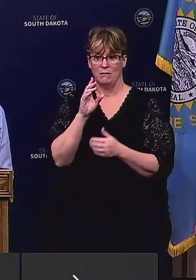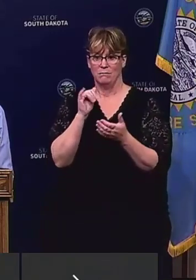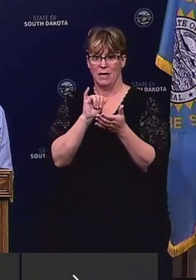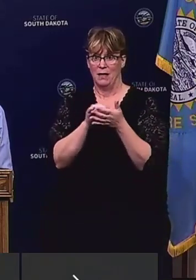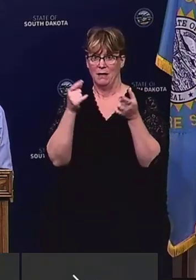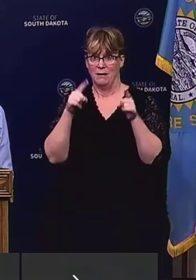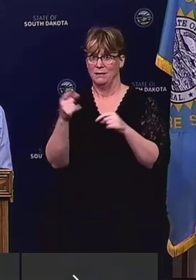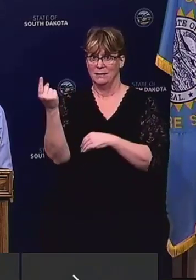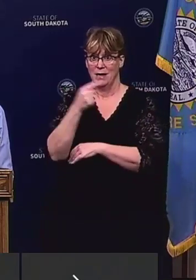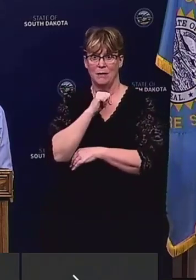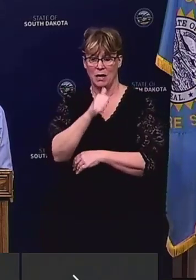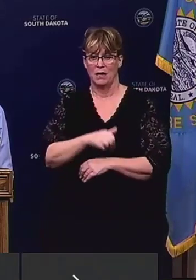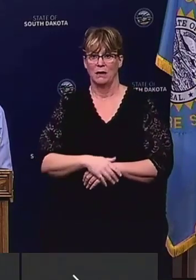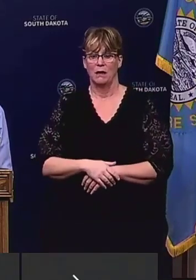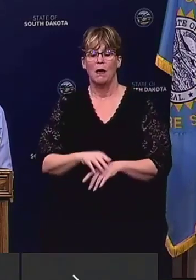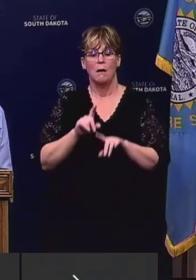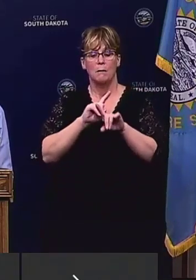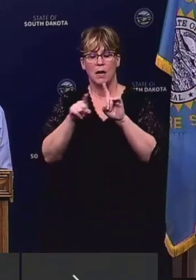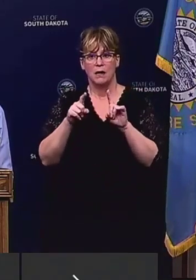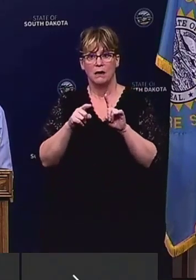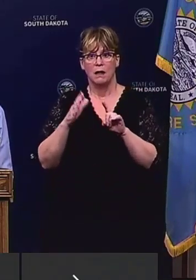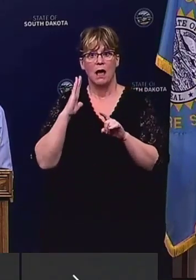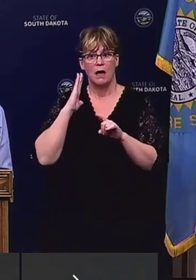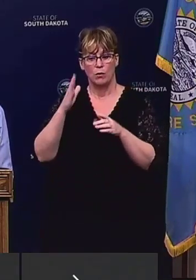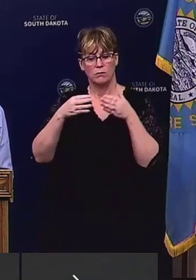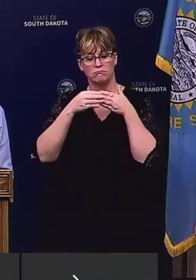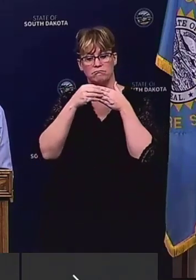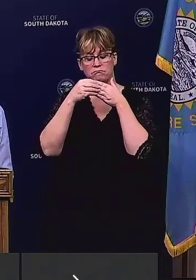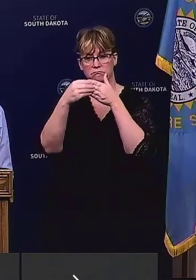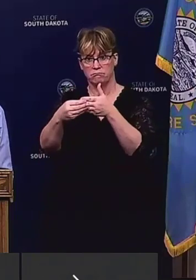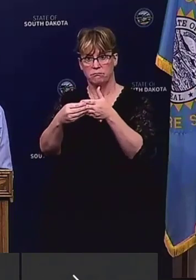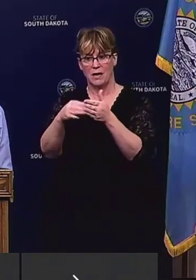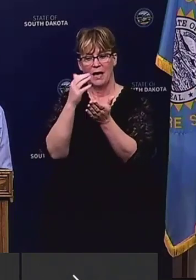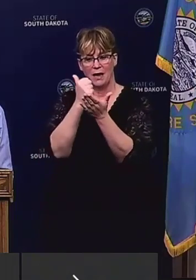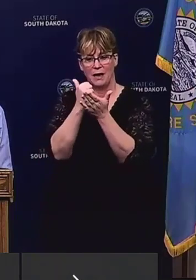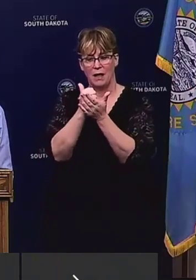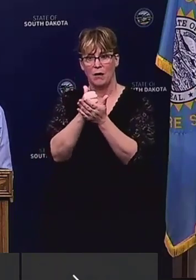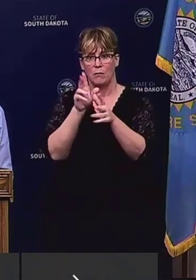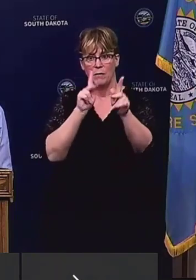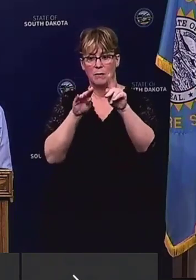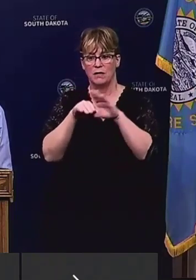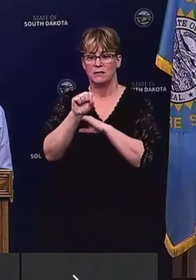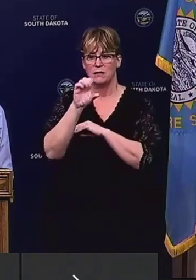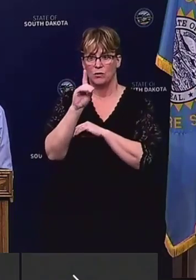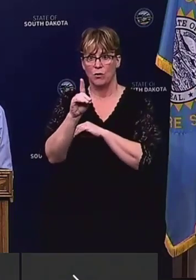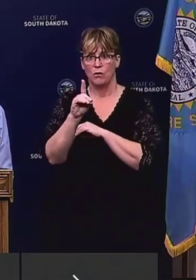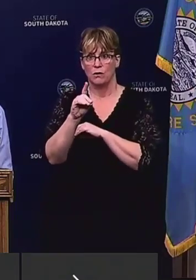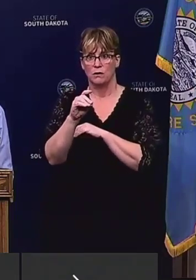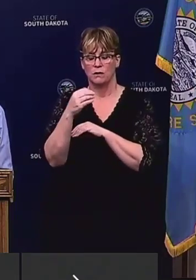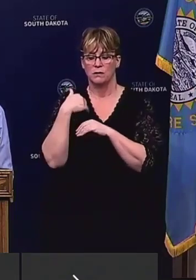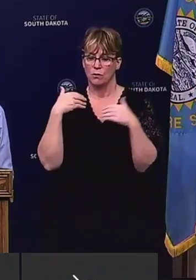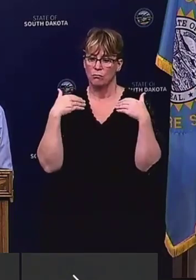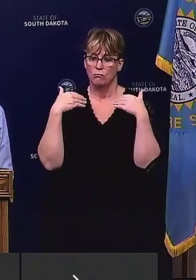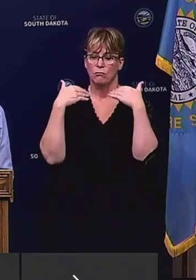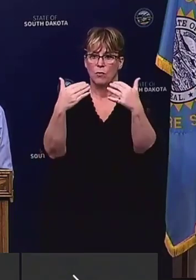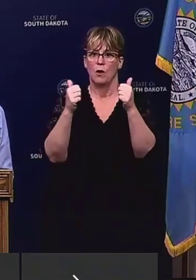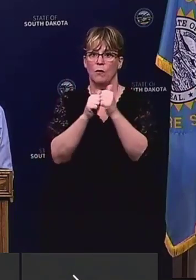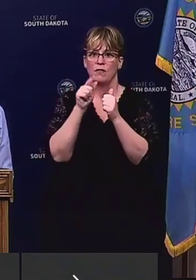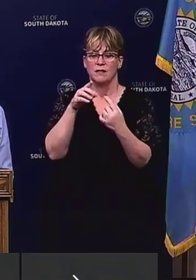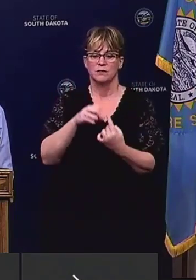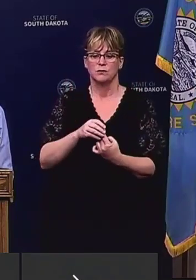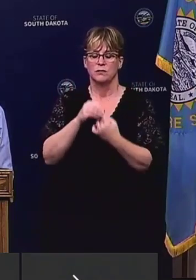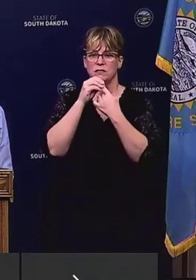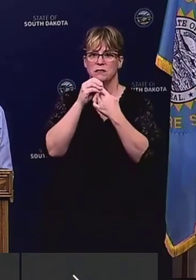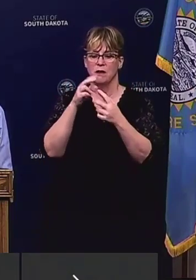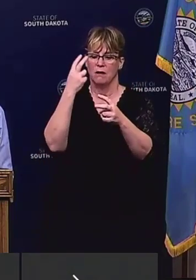today. I will, however, continue to lead, and I will help South Dakotans navigate a path forward in this